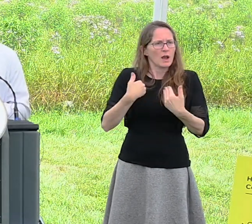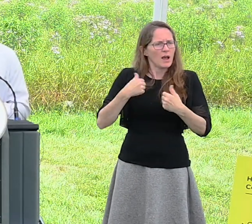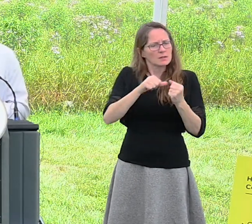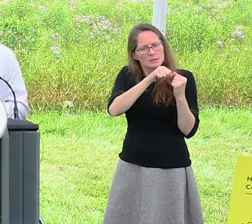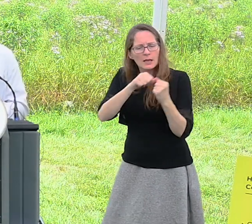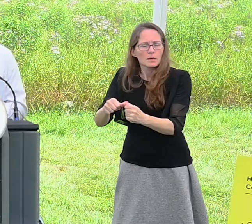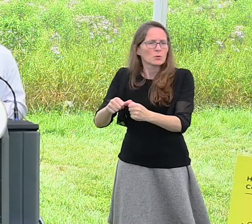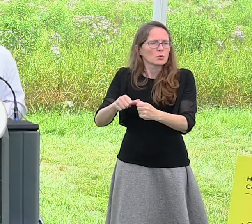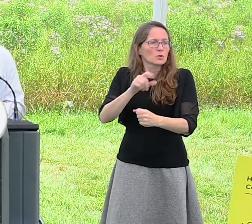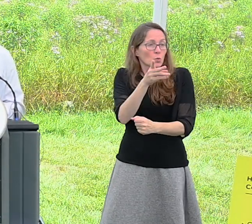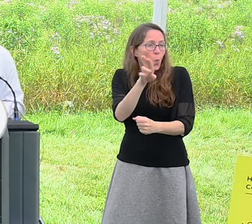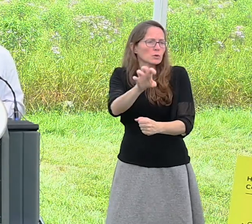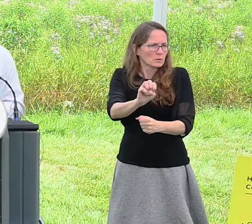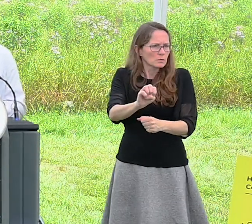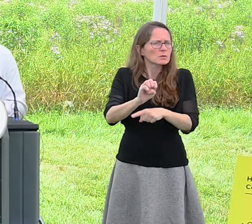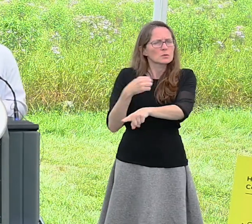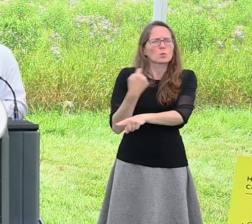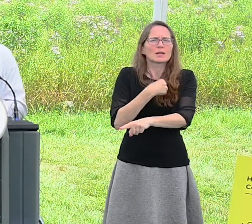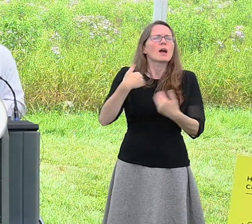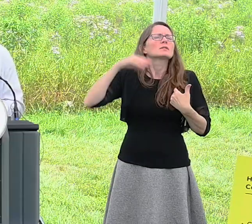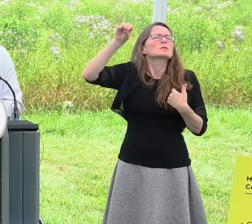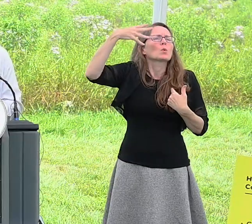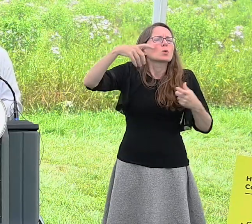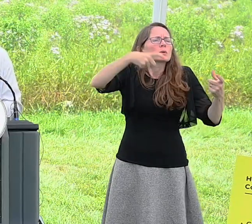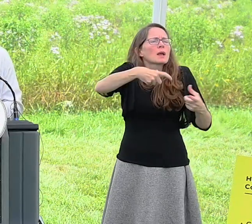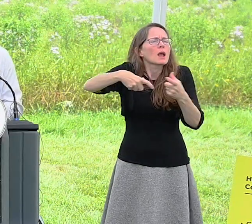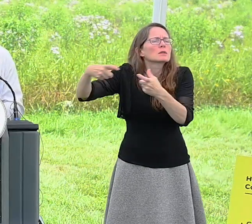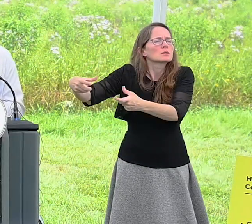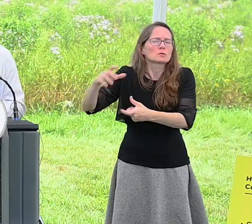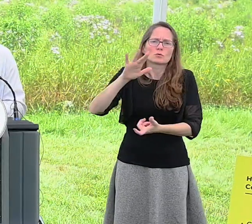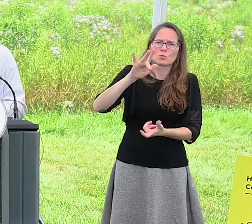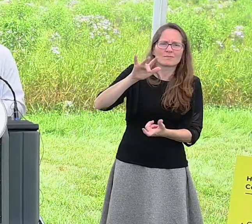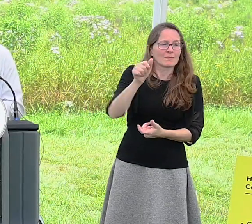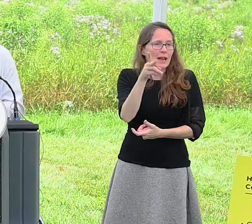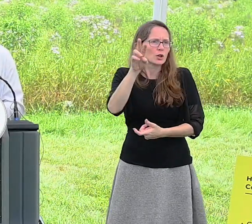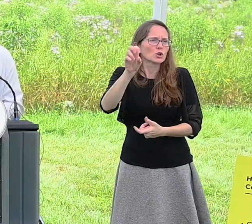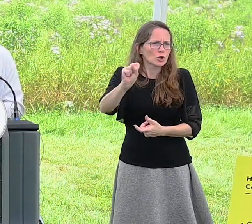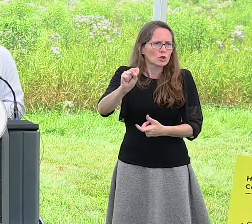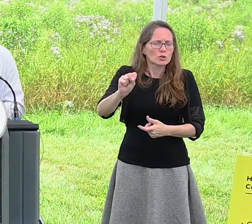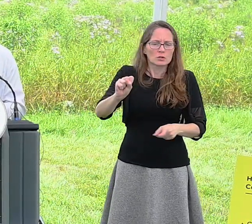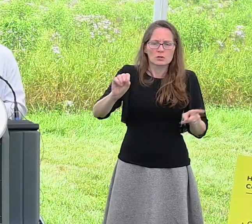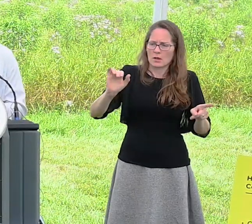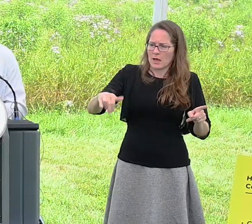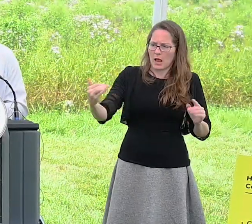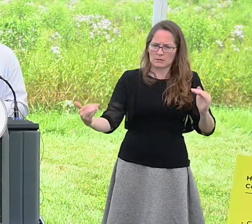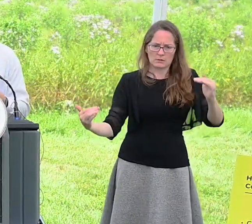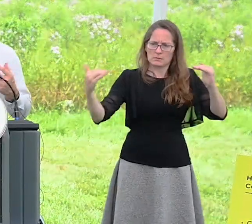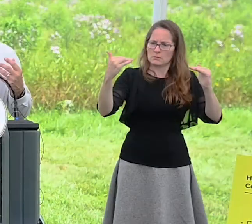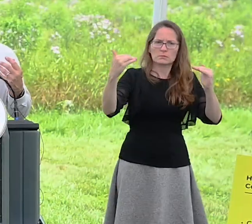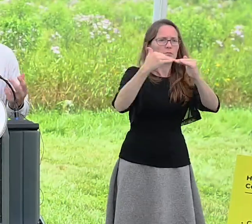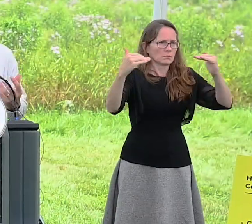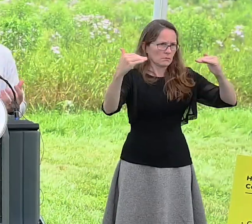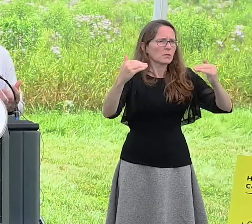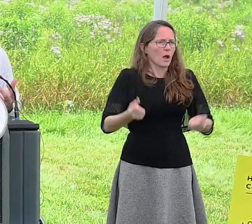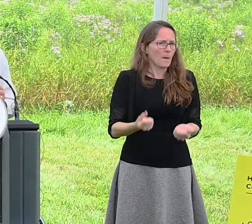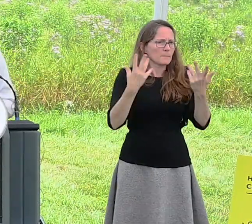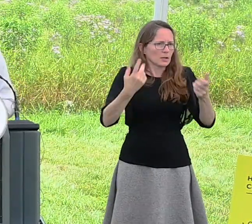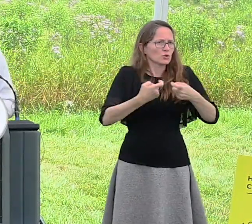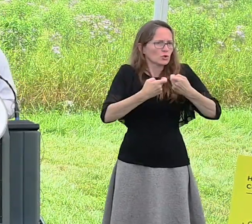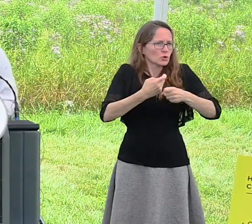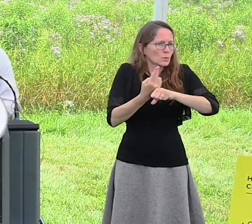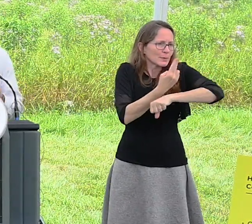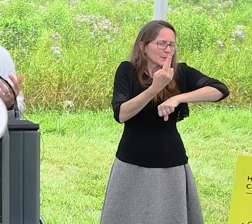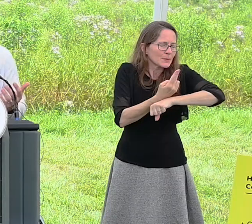about 25% of our power load. So we are leading on these issues in partnership with Howard County. But real